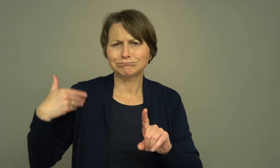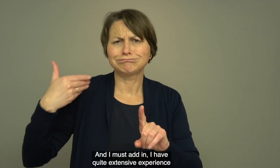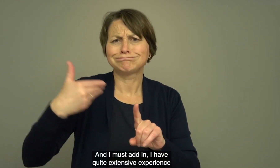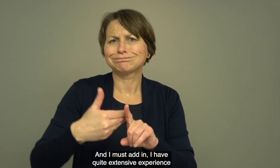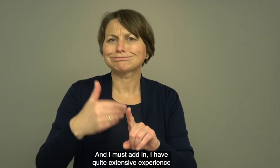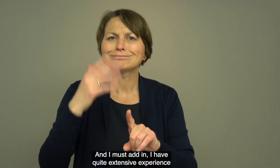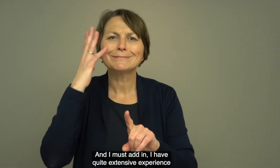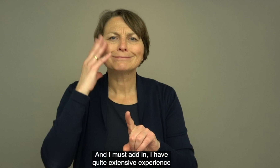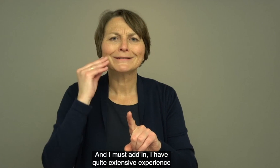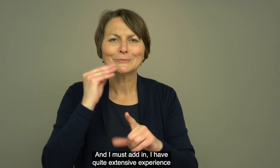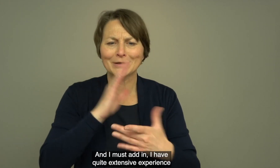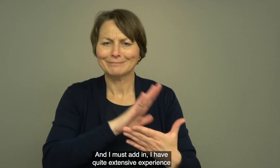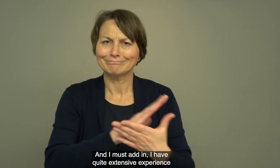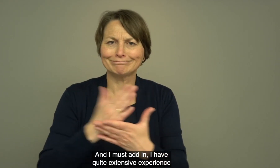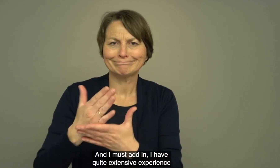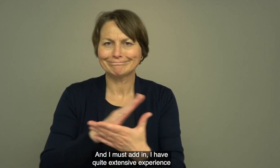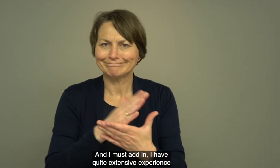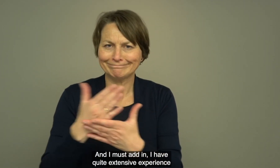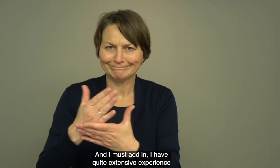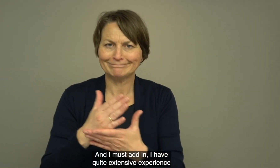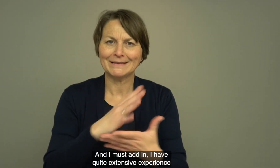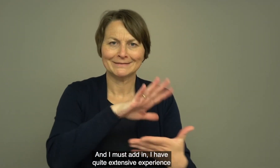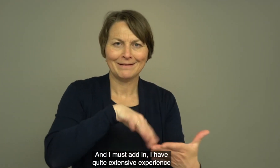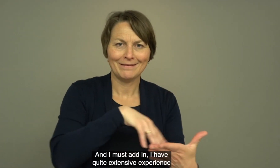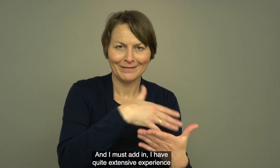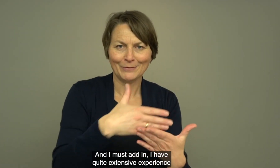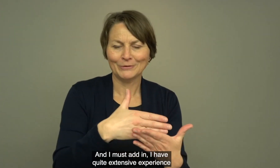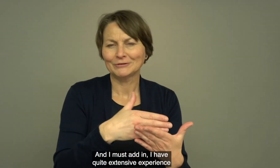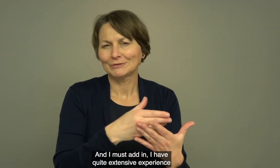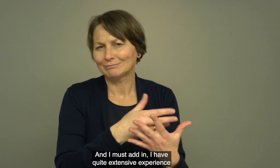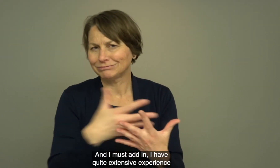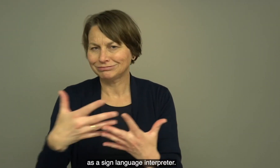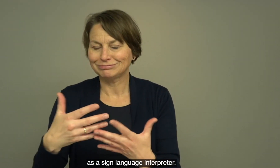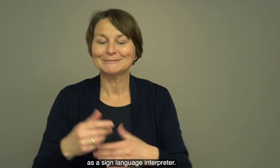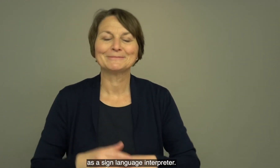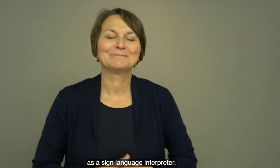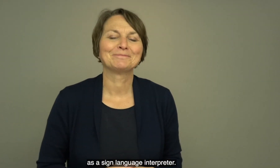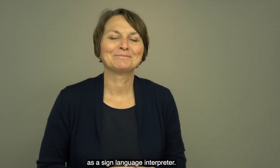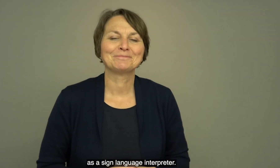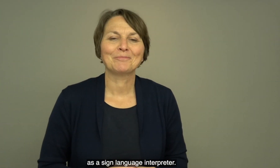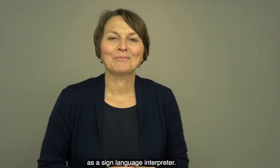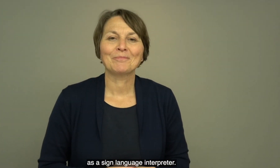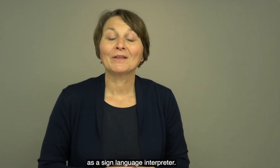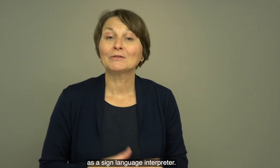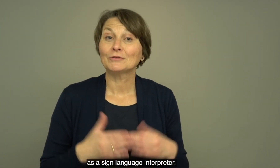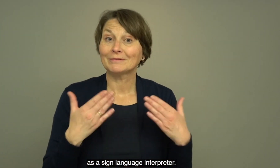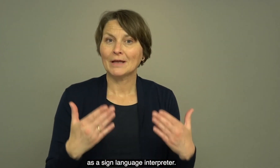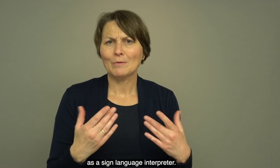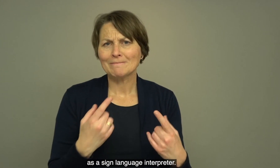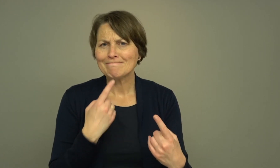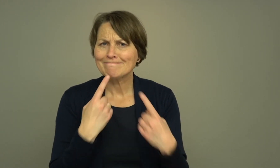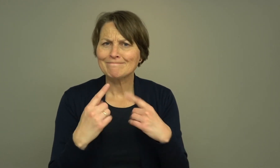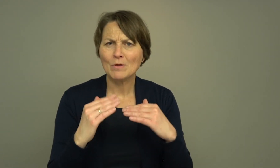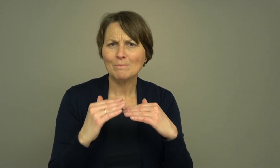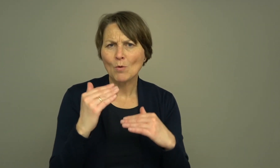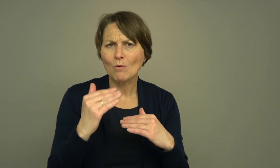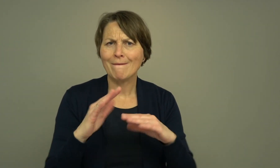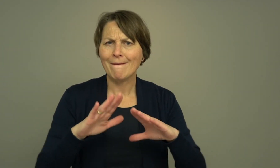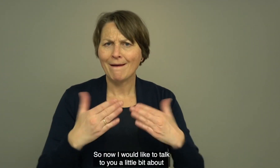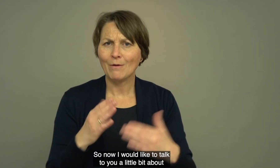And I must add that I have quite extensive experience as a sign language interpreter. So now